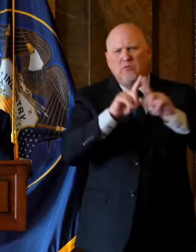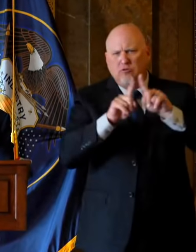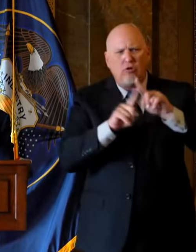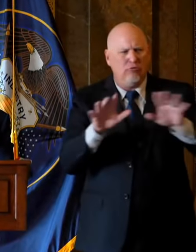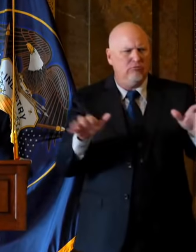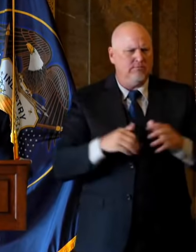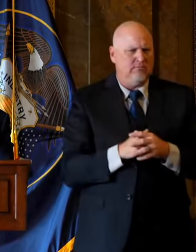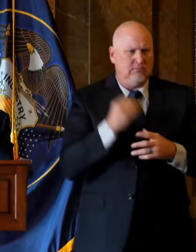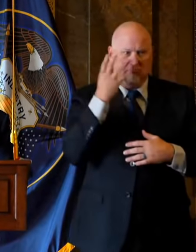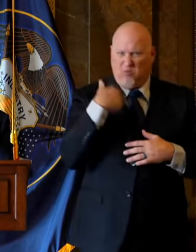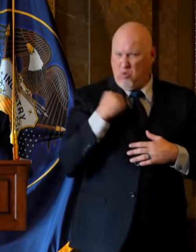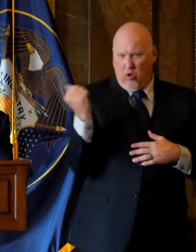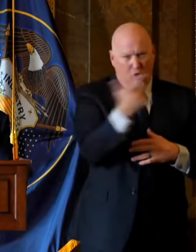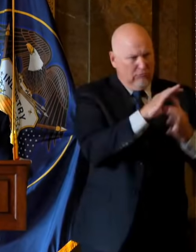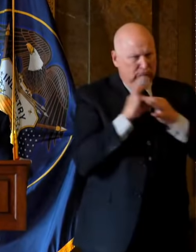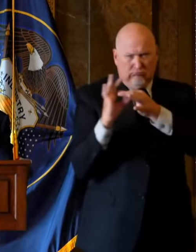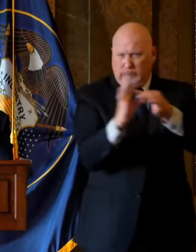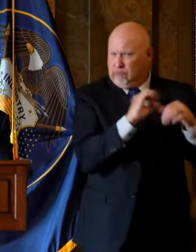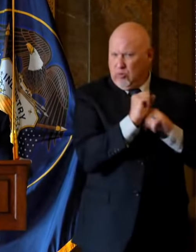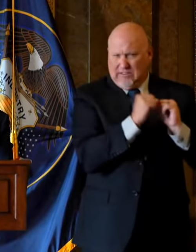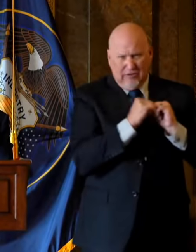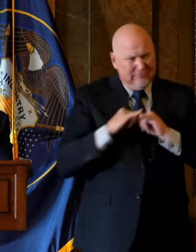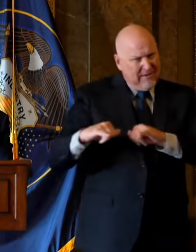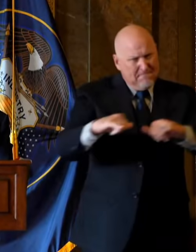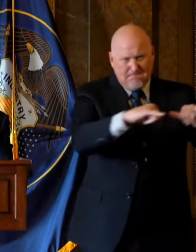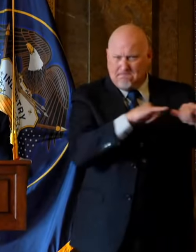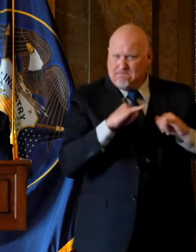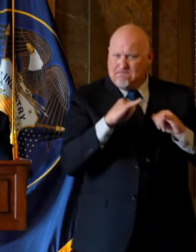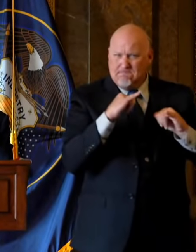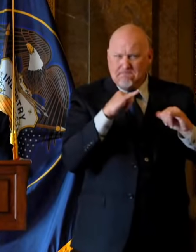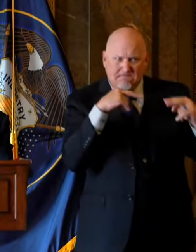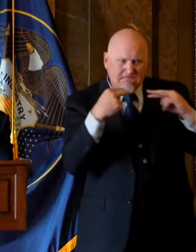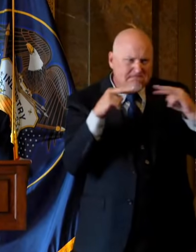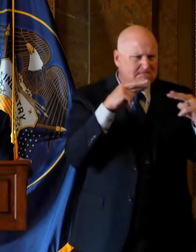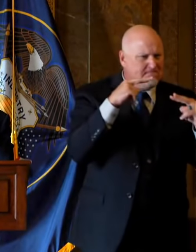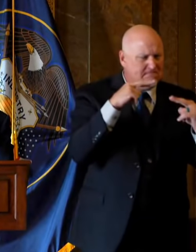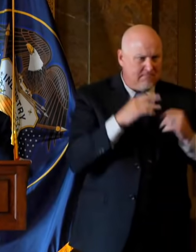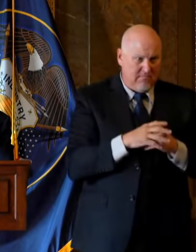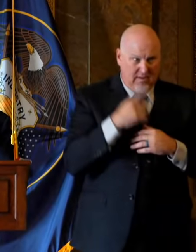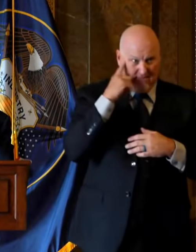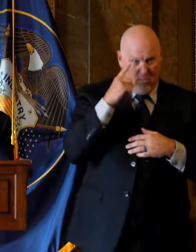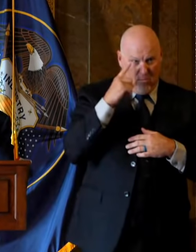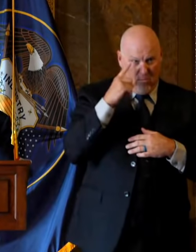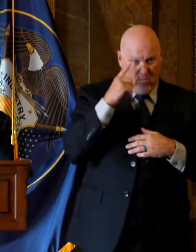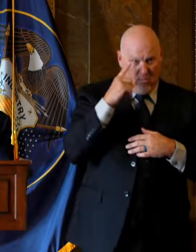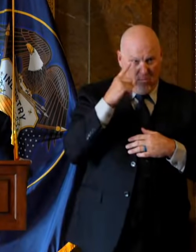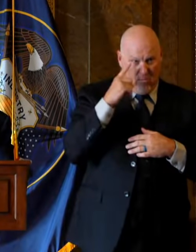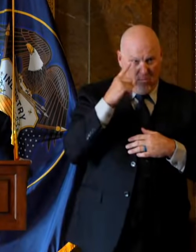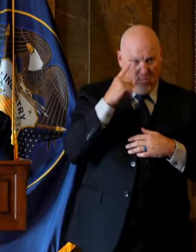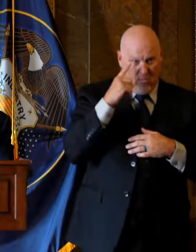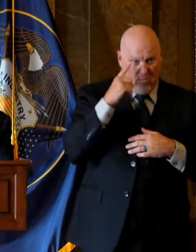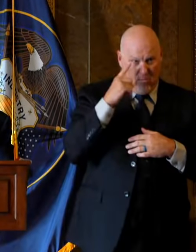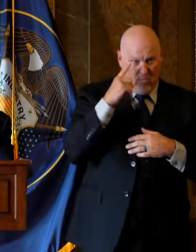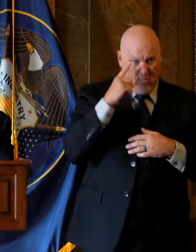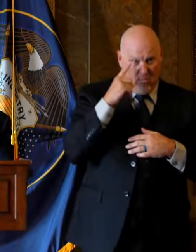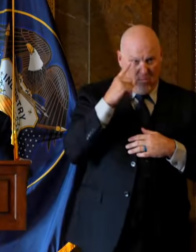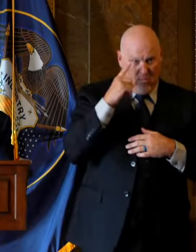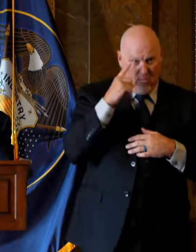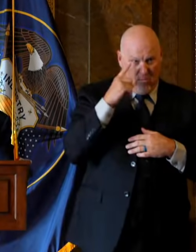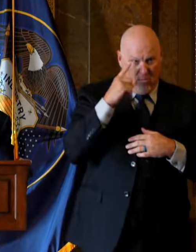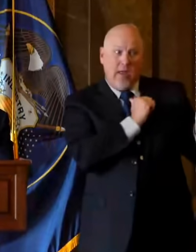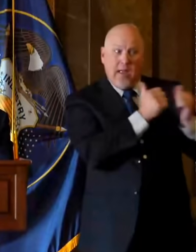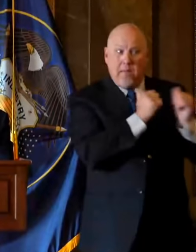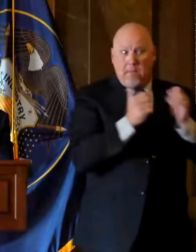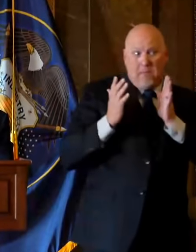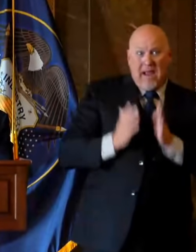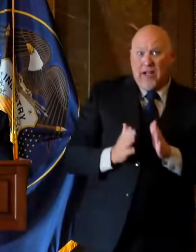governor shared, incredible collaboration has occurred over the last year. Competitors are really working as colleagues, and